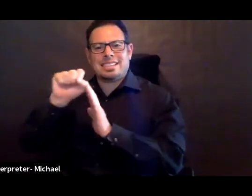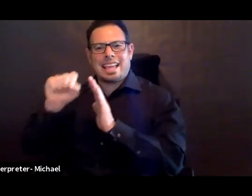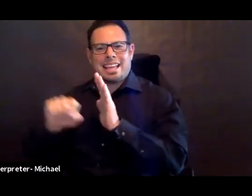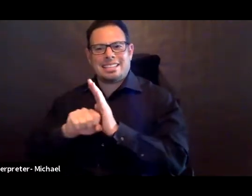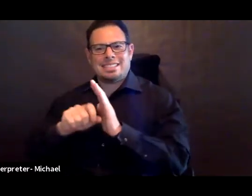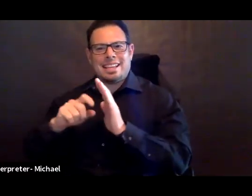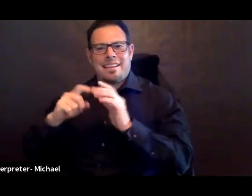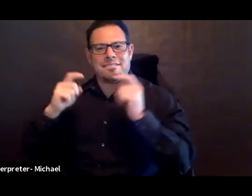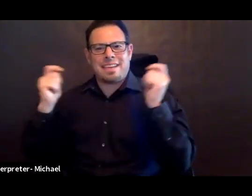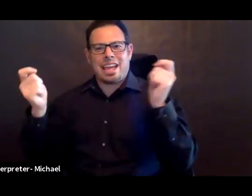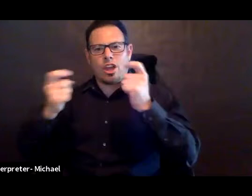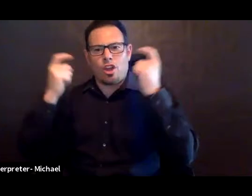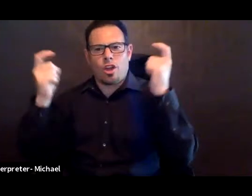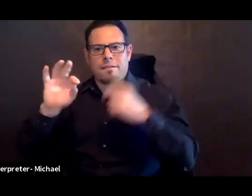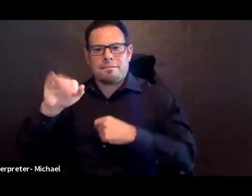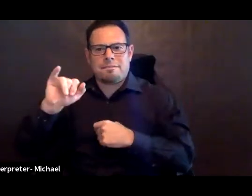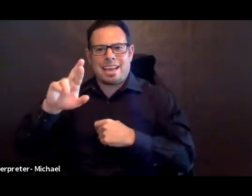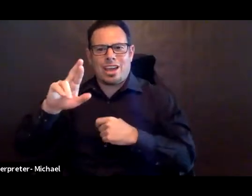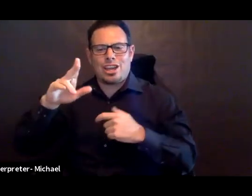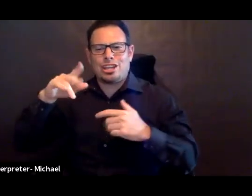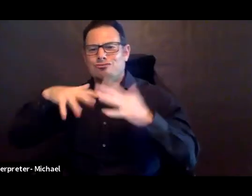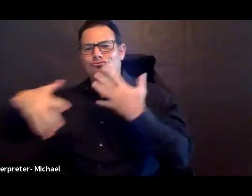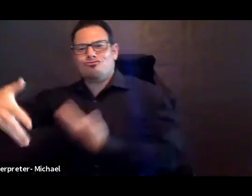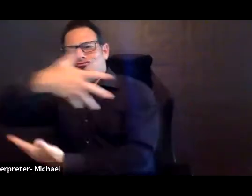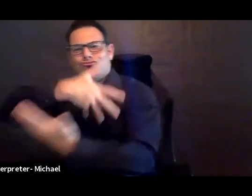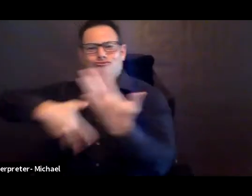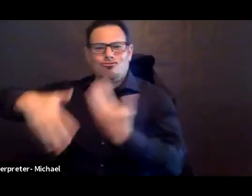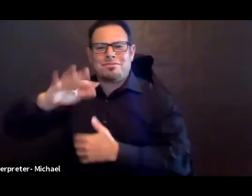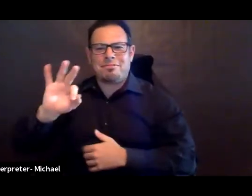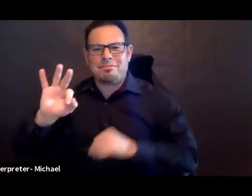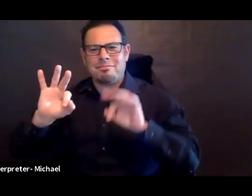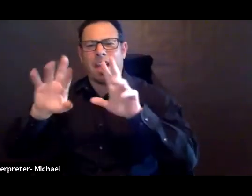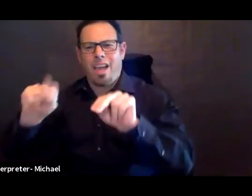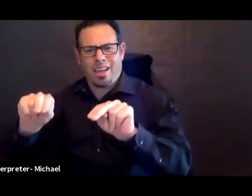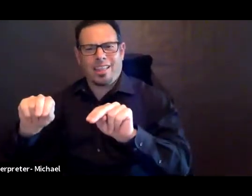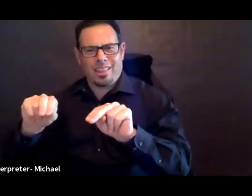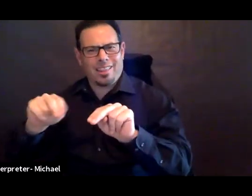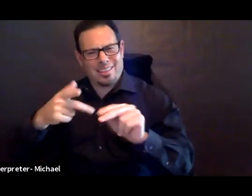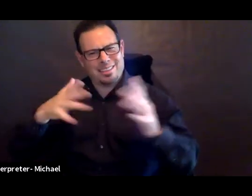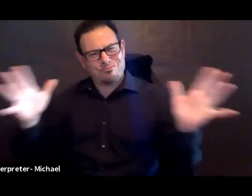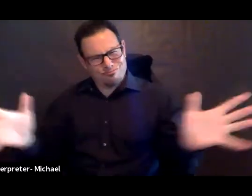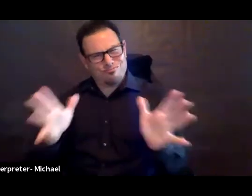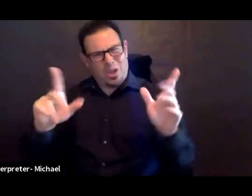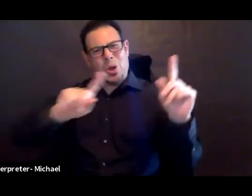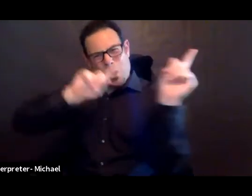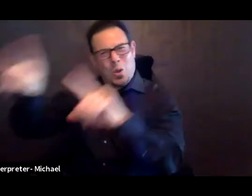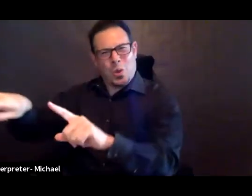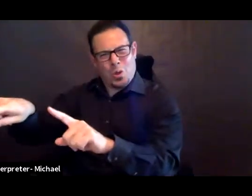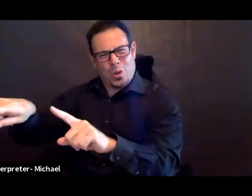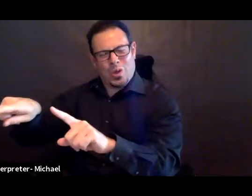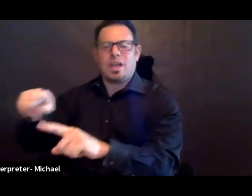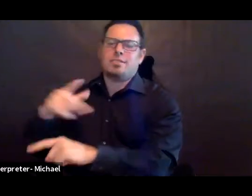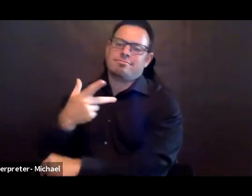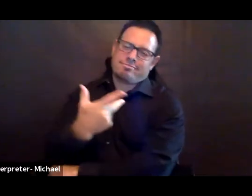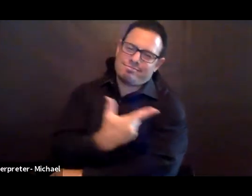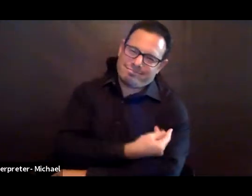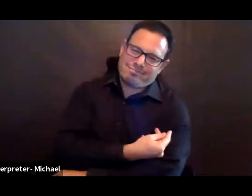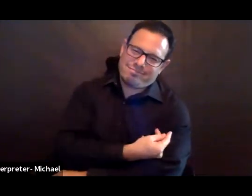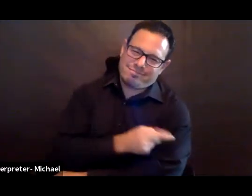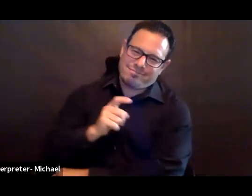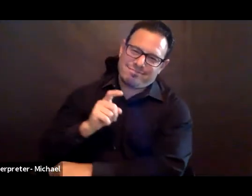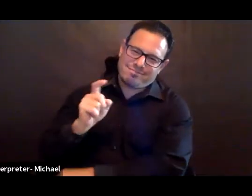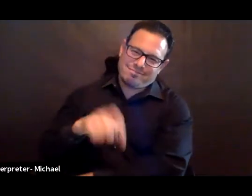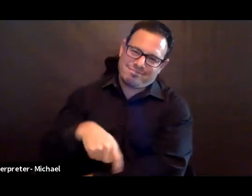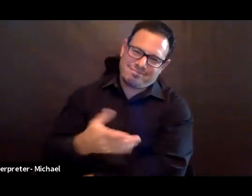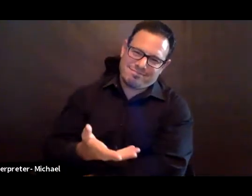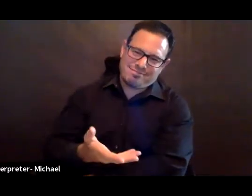do remember that the vaccines are very protective. Even among those rare breakthrough cases that we've reported, we've seen